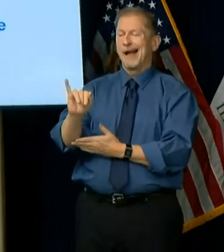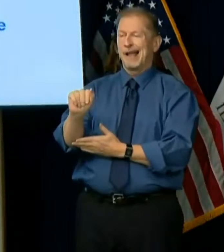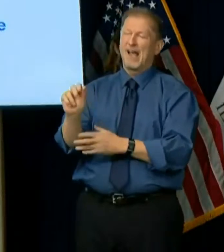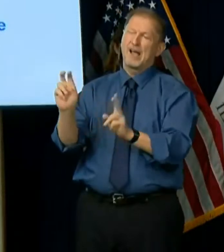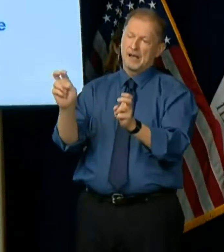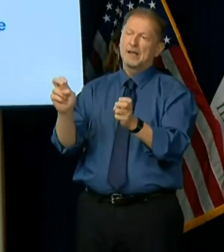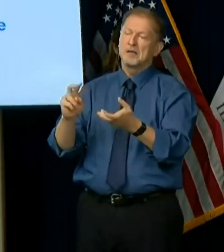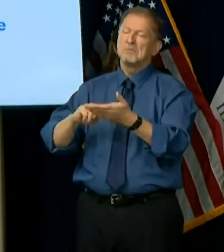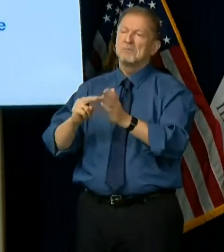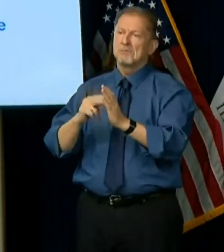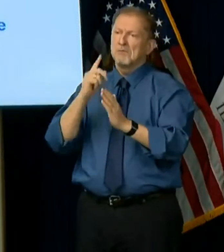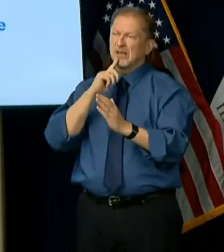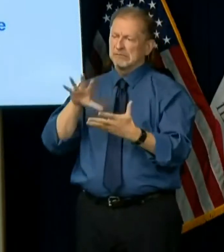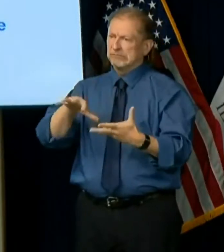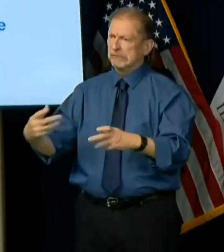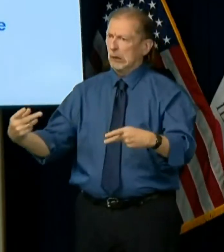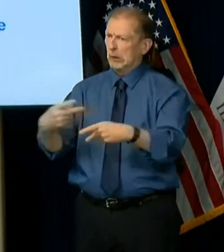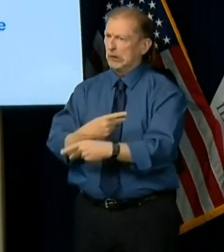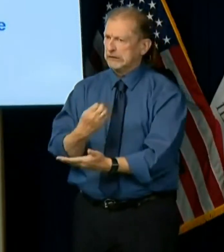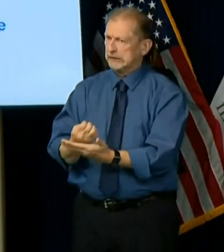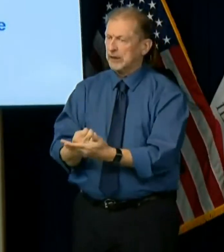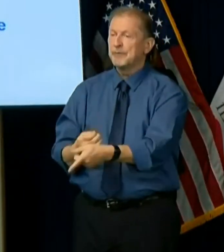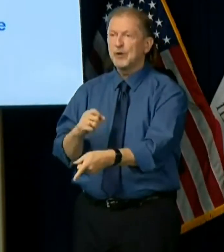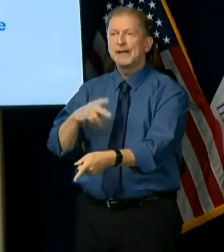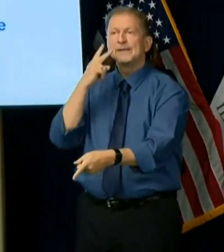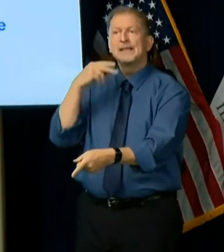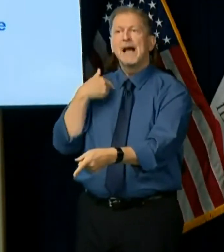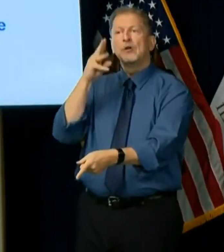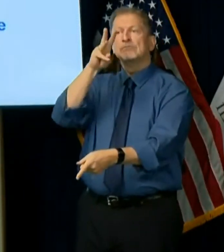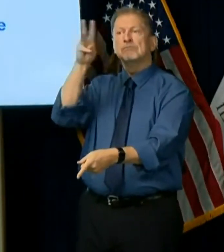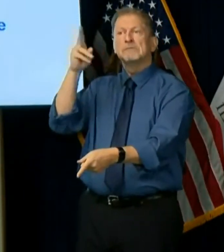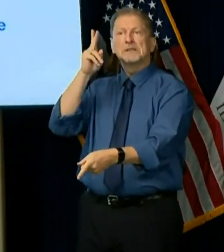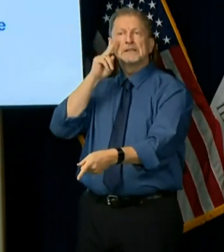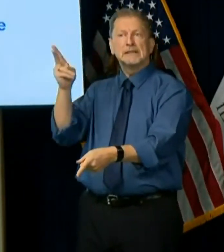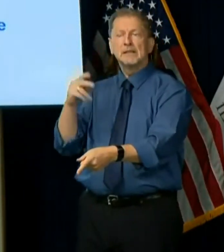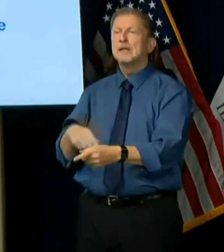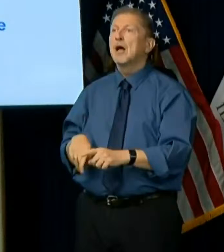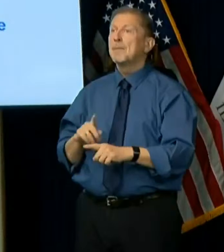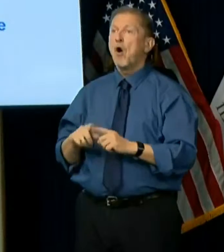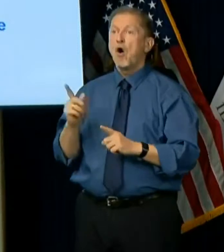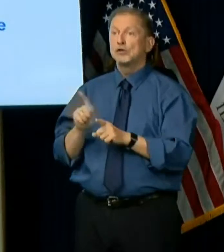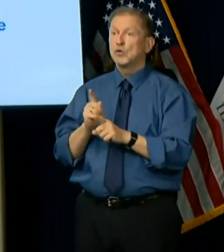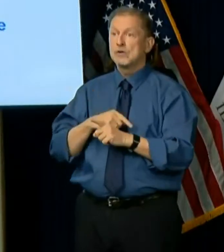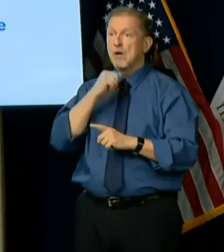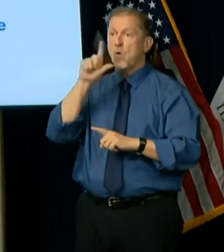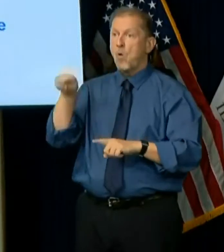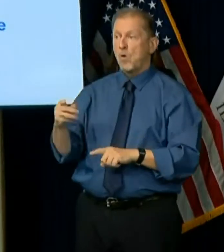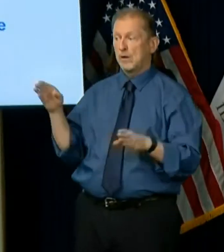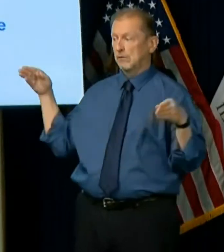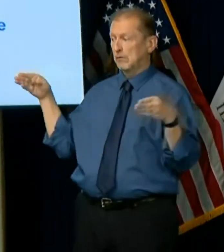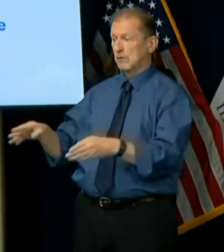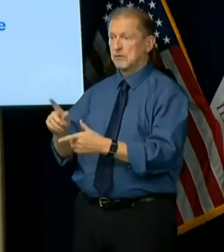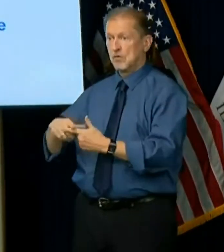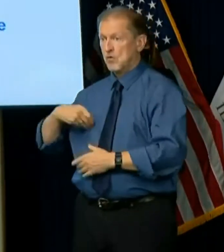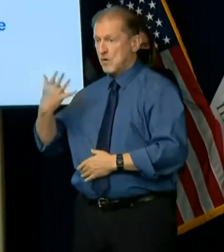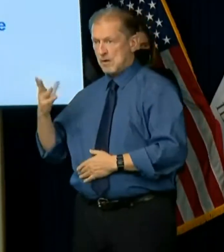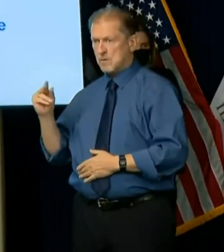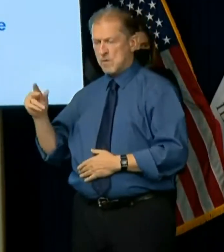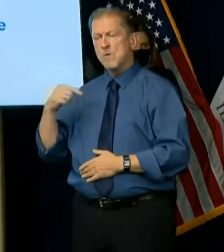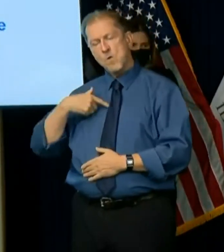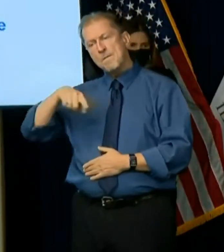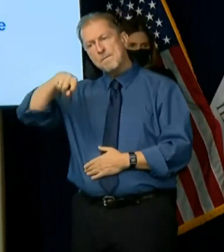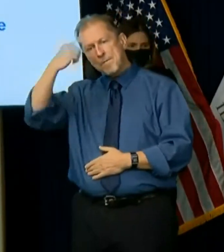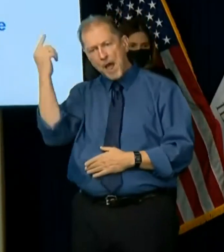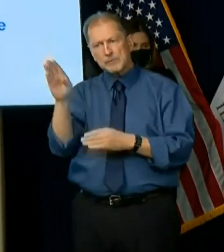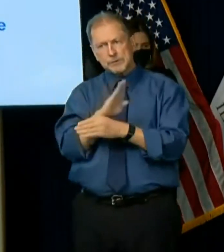website. But to make sure grant funding is deployed equitably to our Black and Brown communities, we've enlisted the support of 4 community